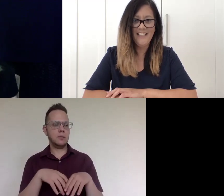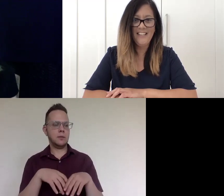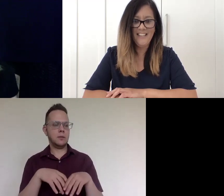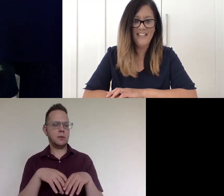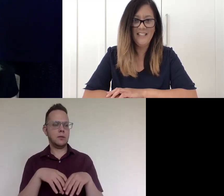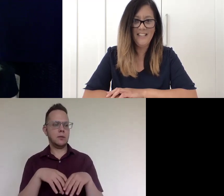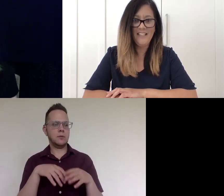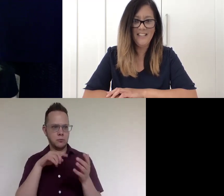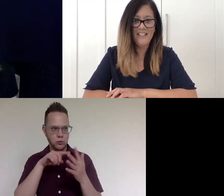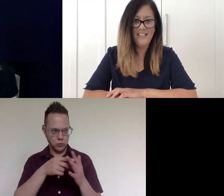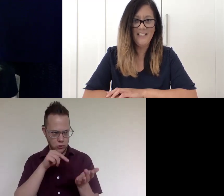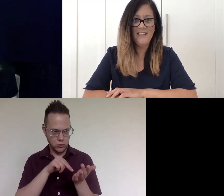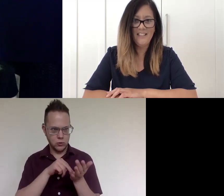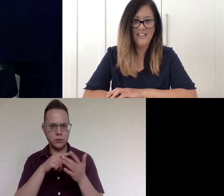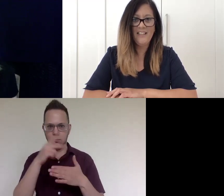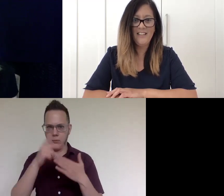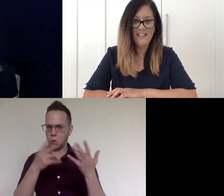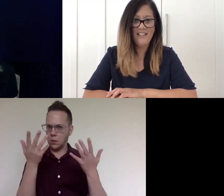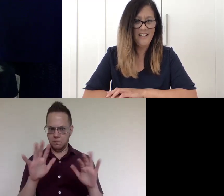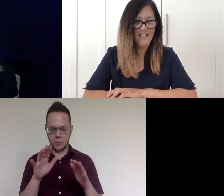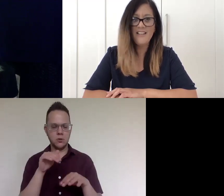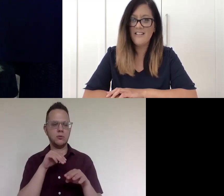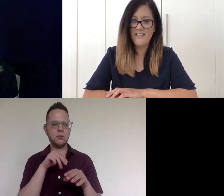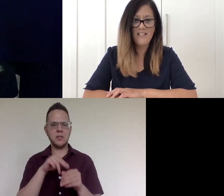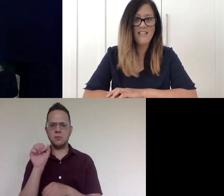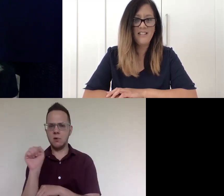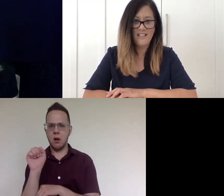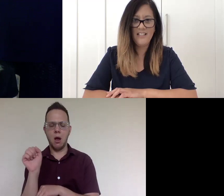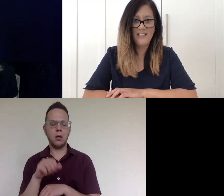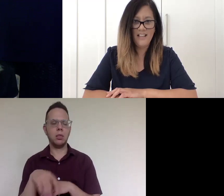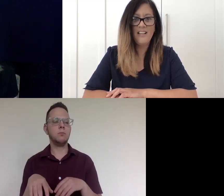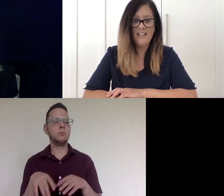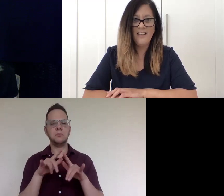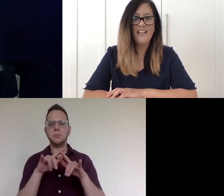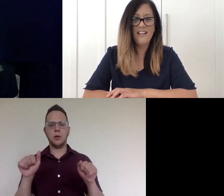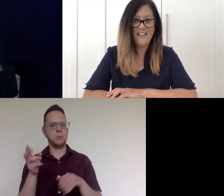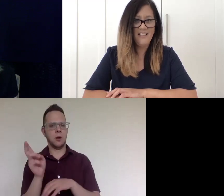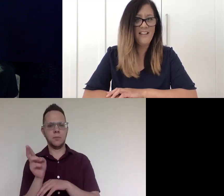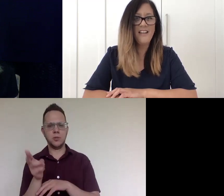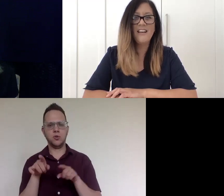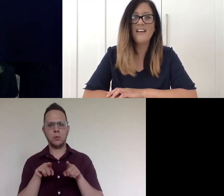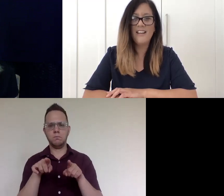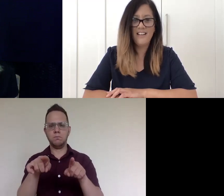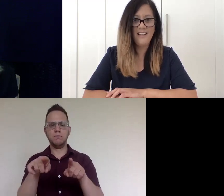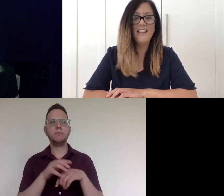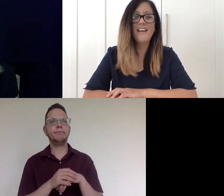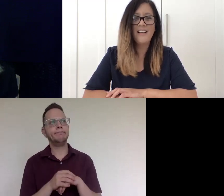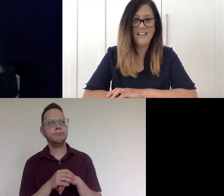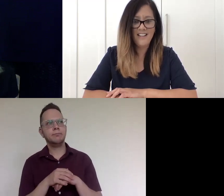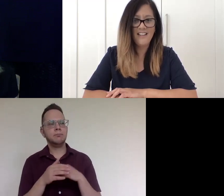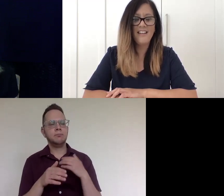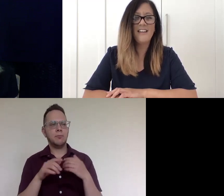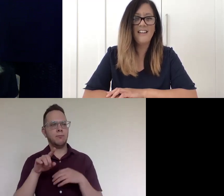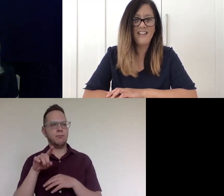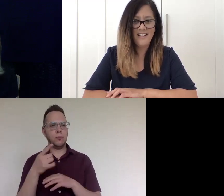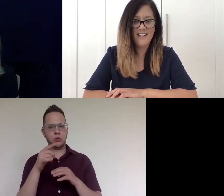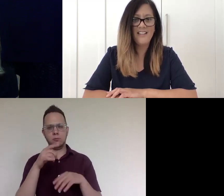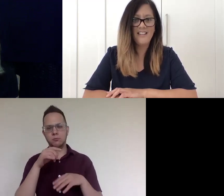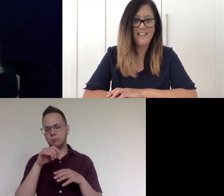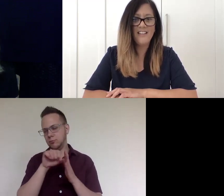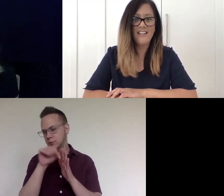And then I decided during my studies out there in Seattle, one of my